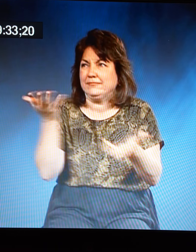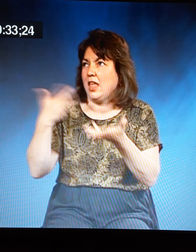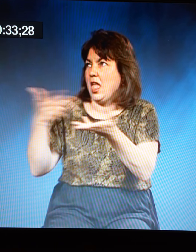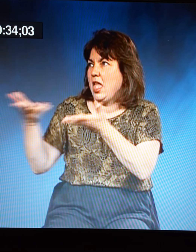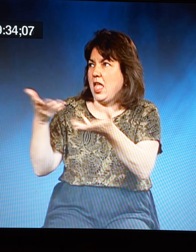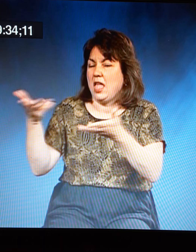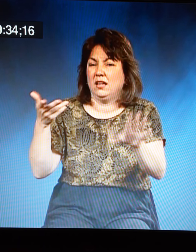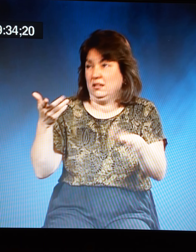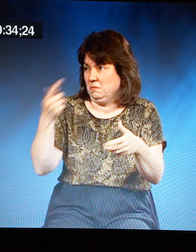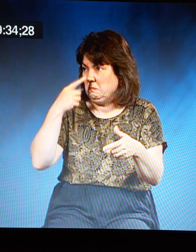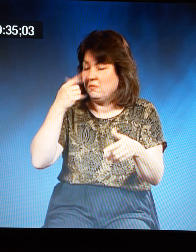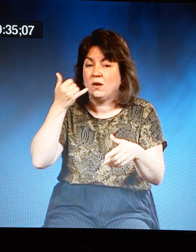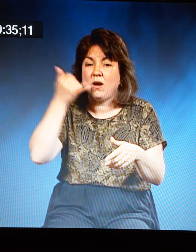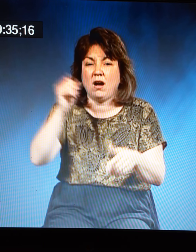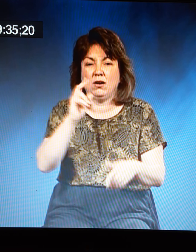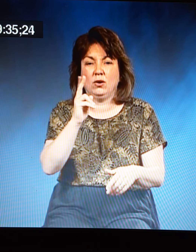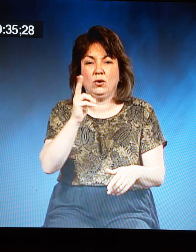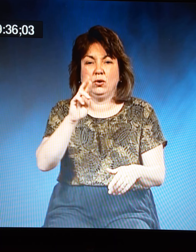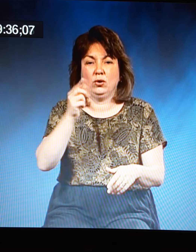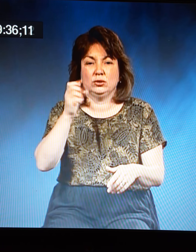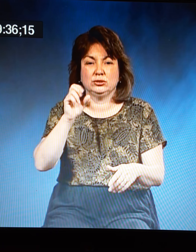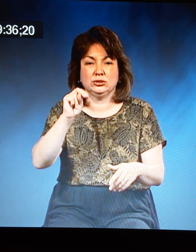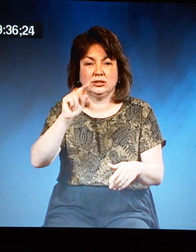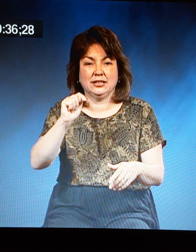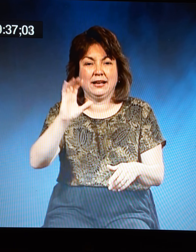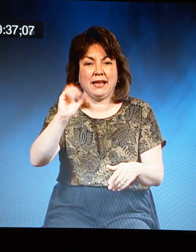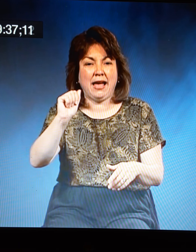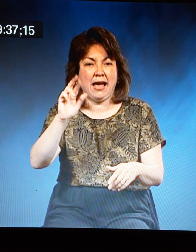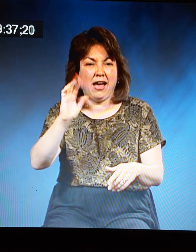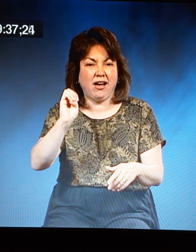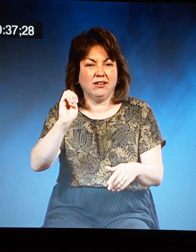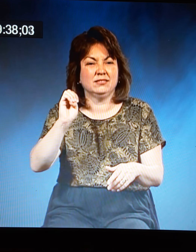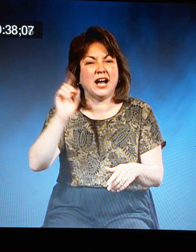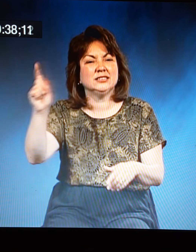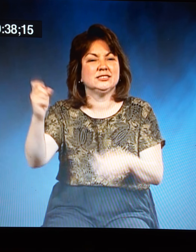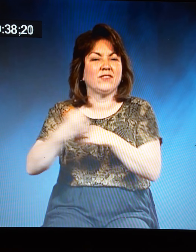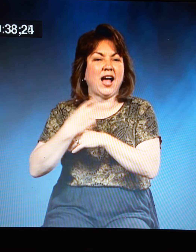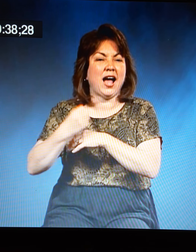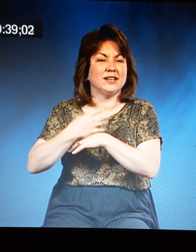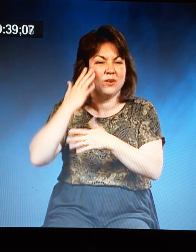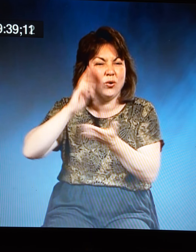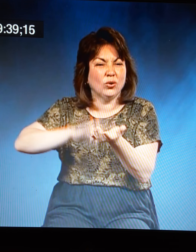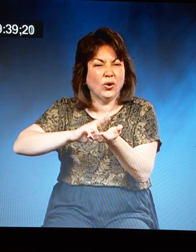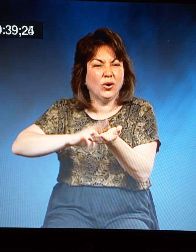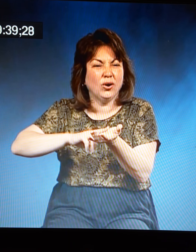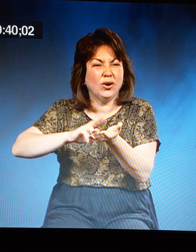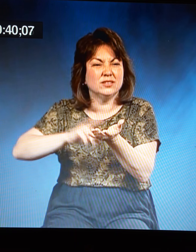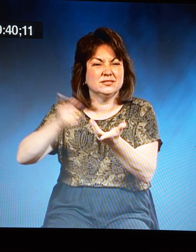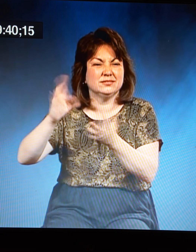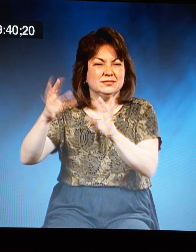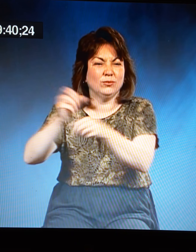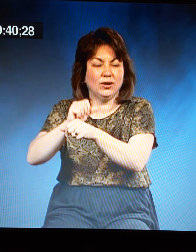when your hands start burning from the peppers? We were trying to figure out what to do and